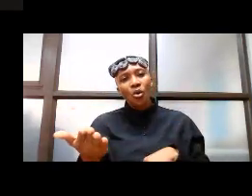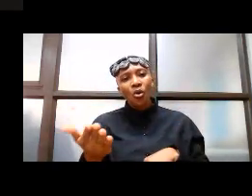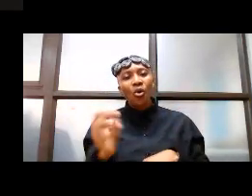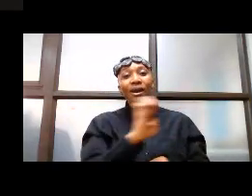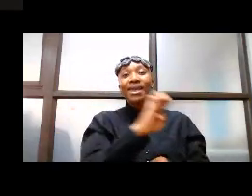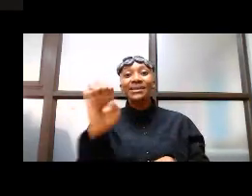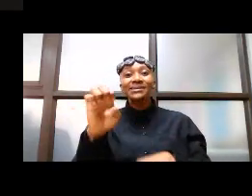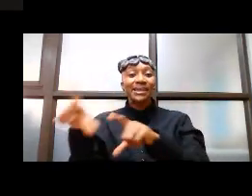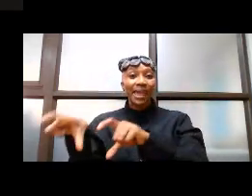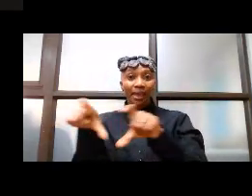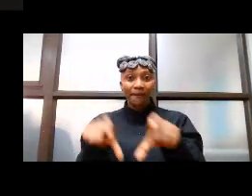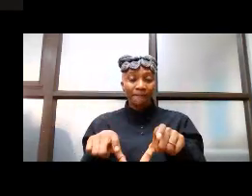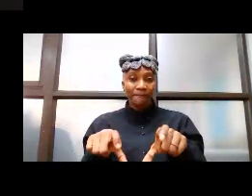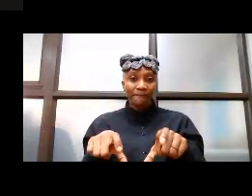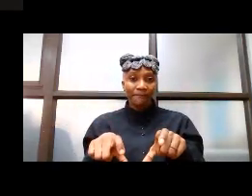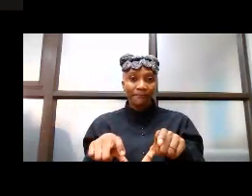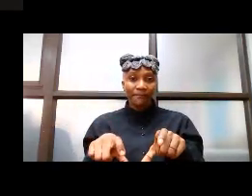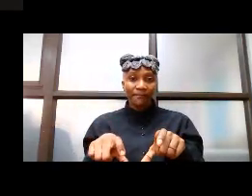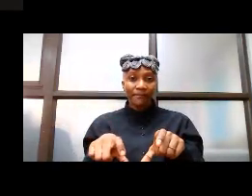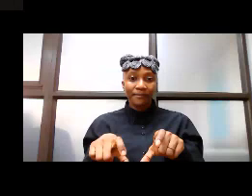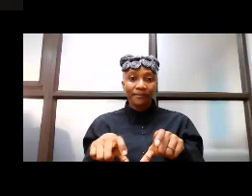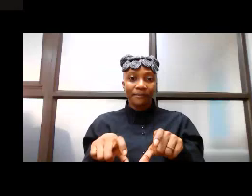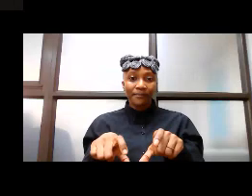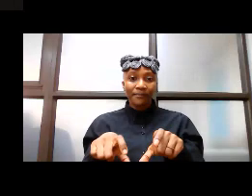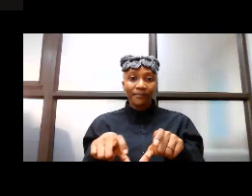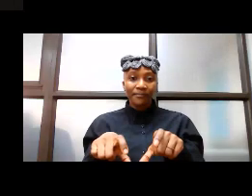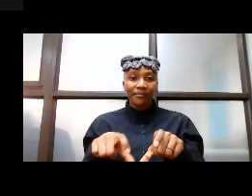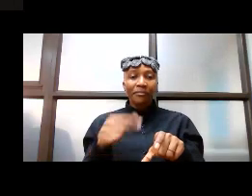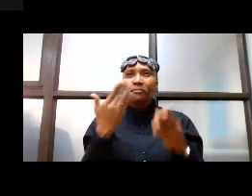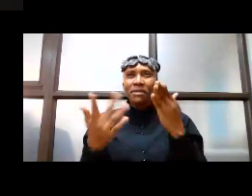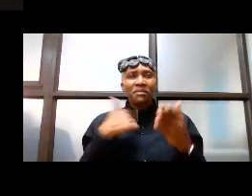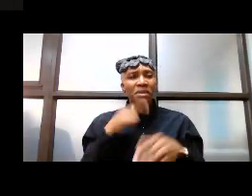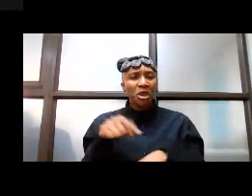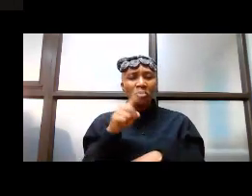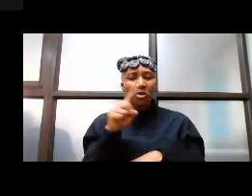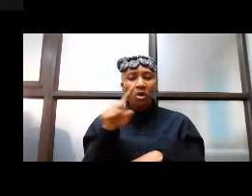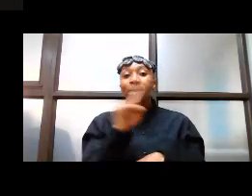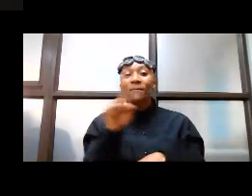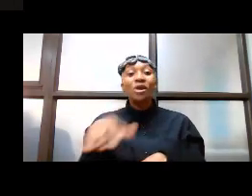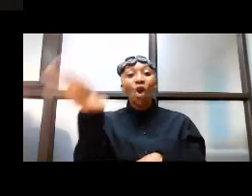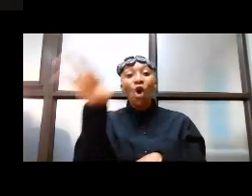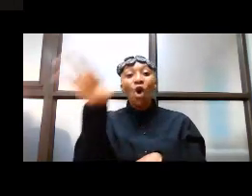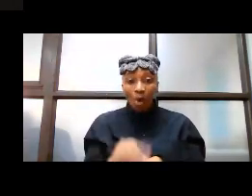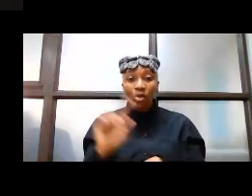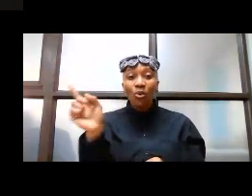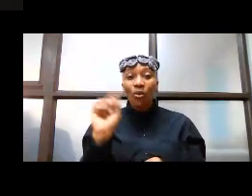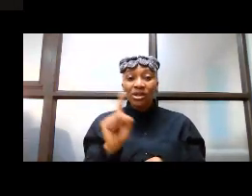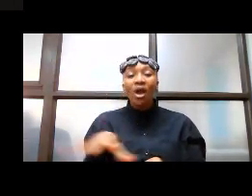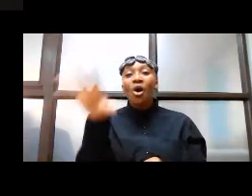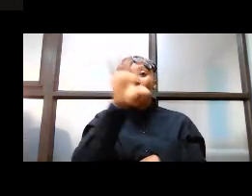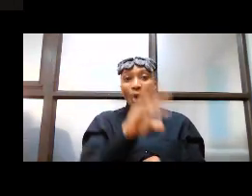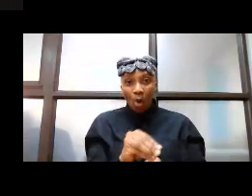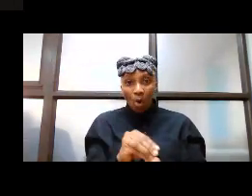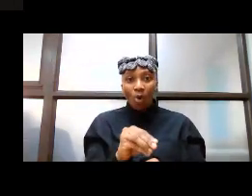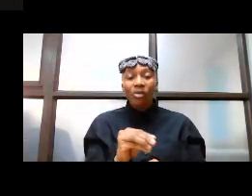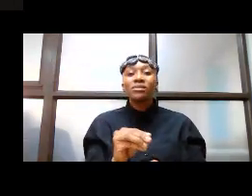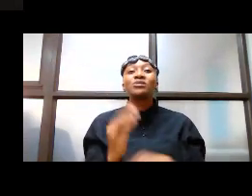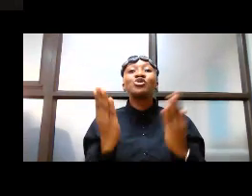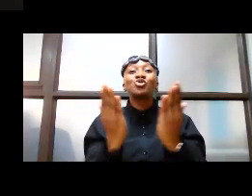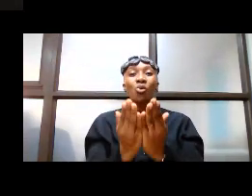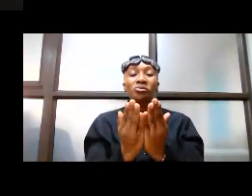Cape. I could be completely wrong. But all of those, interesting that all of these schools were sort